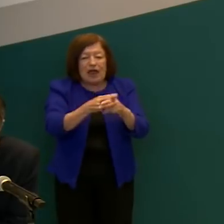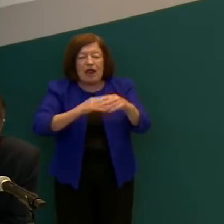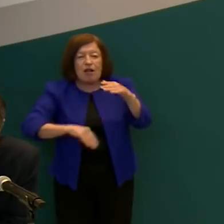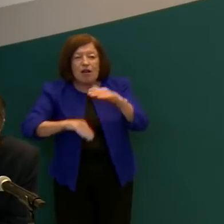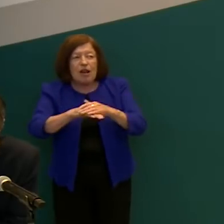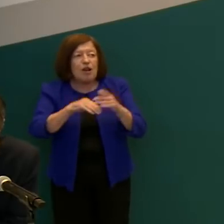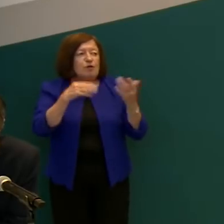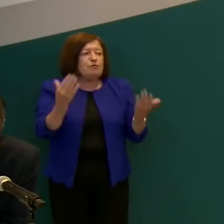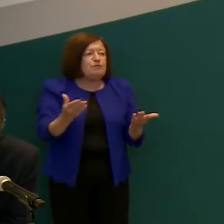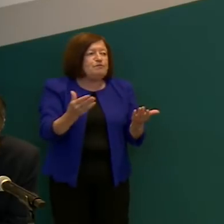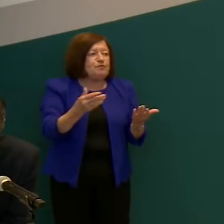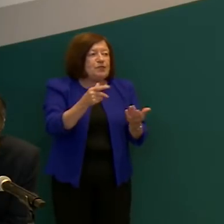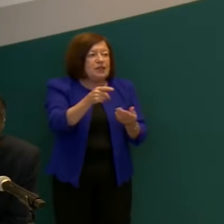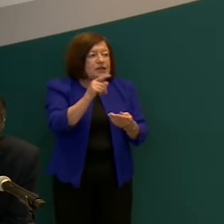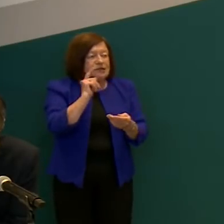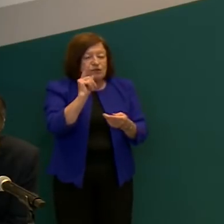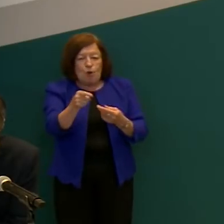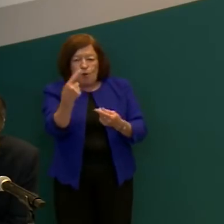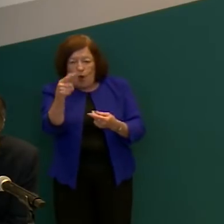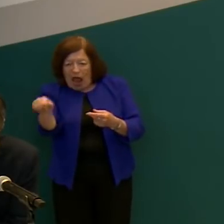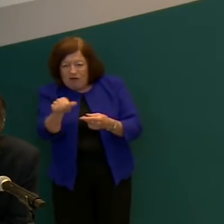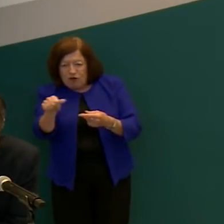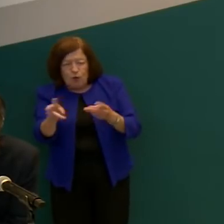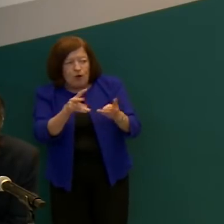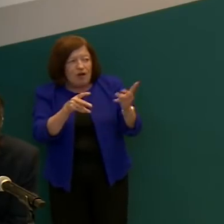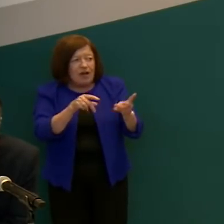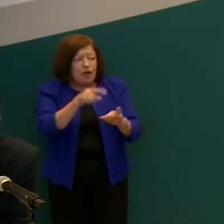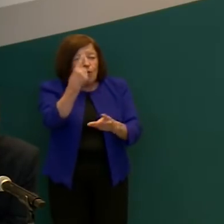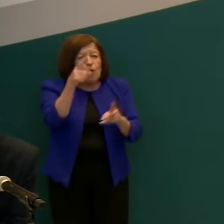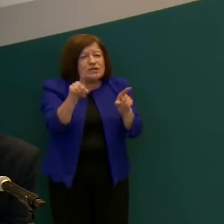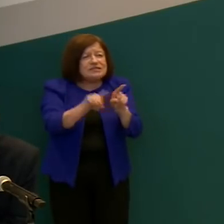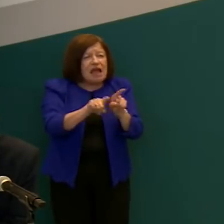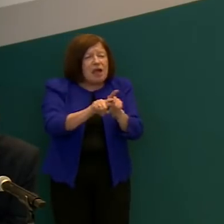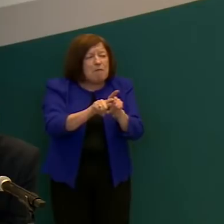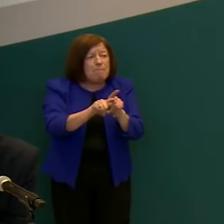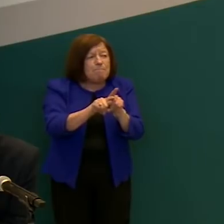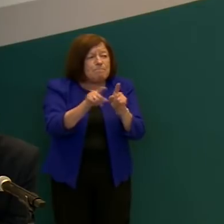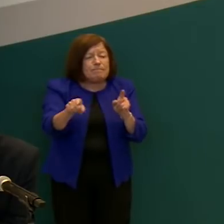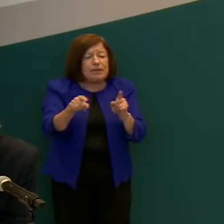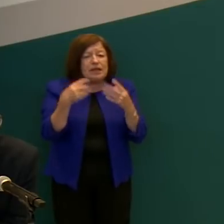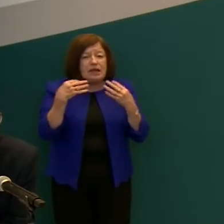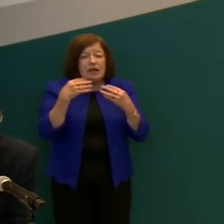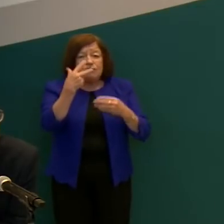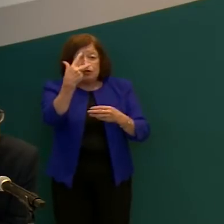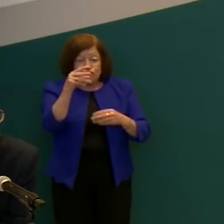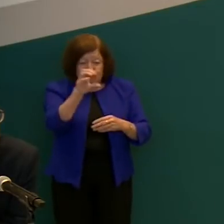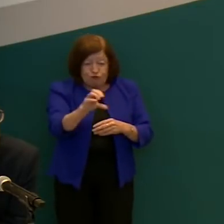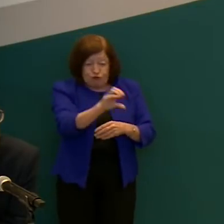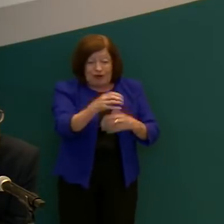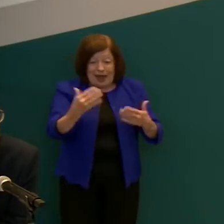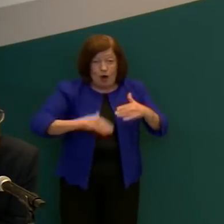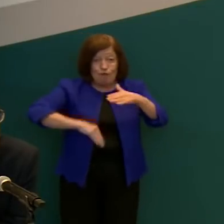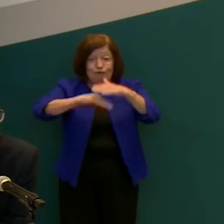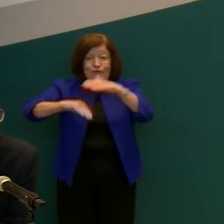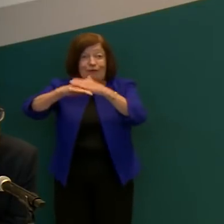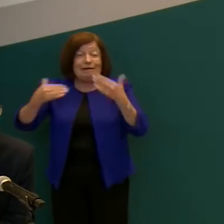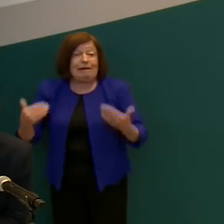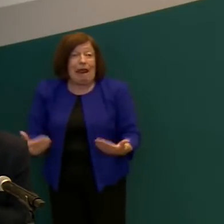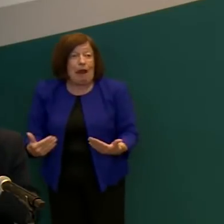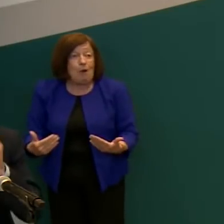two curves, and one was higher and one was lower. Was there one of those done for the 3 counties where there's restrictions in place now?